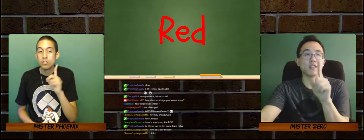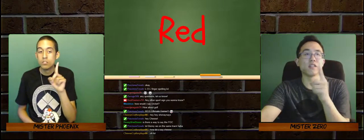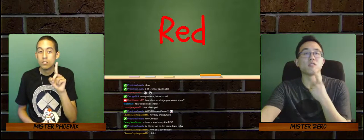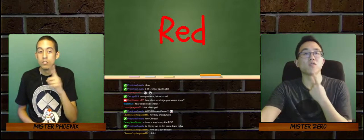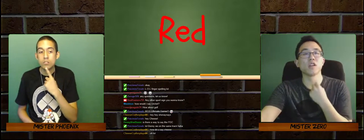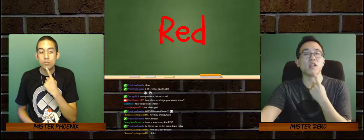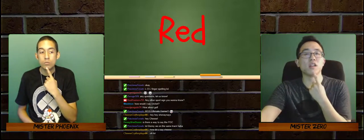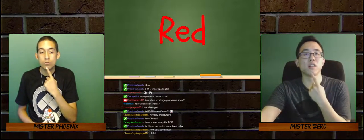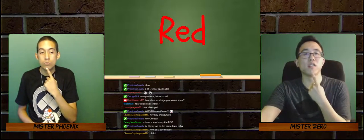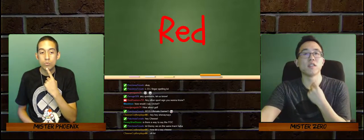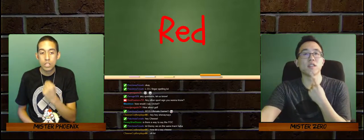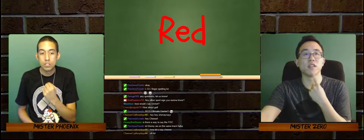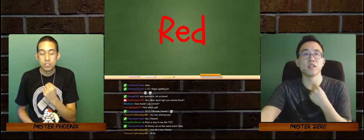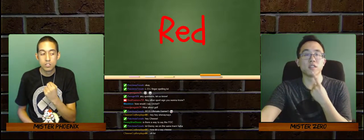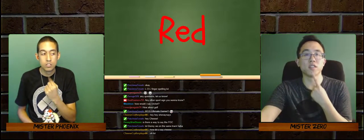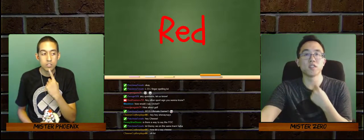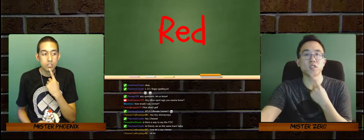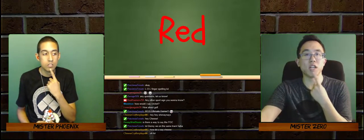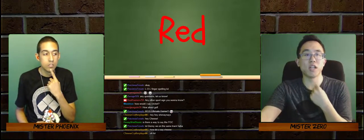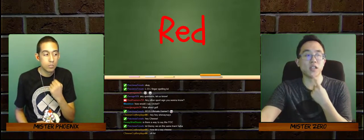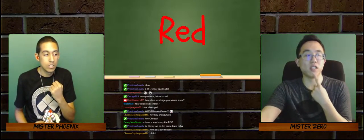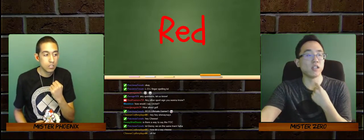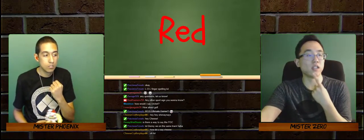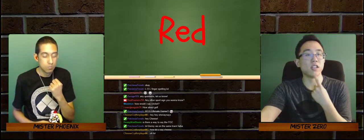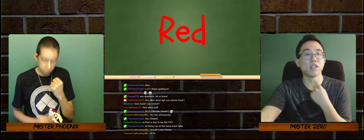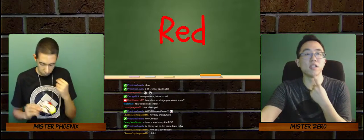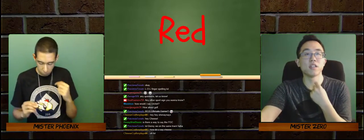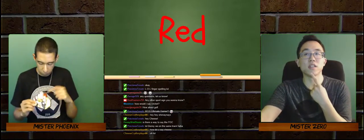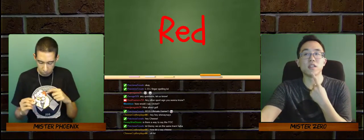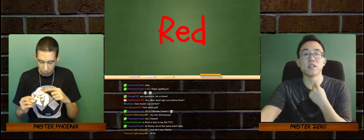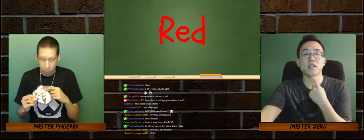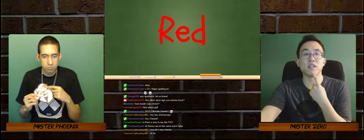or red, red,